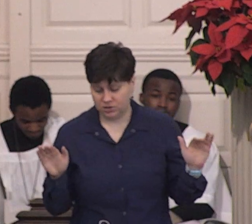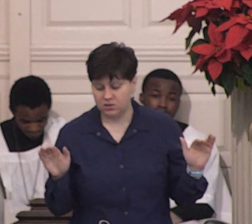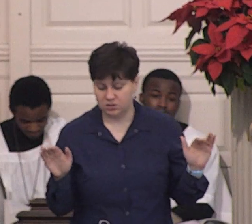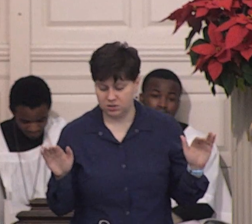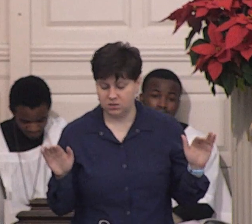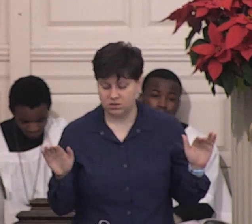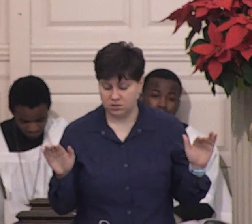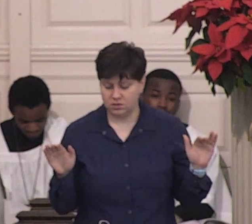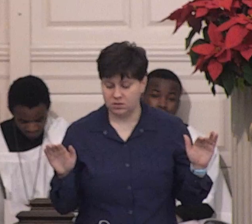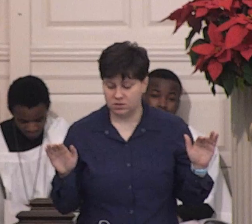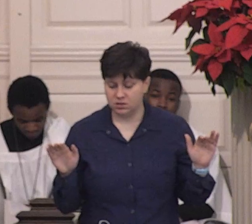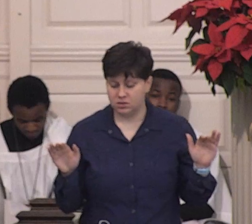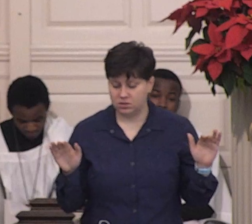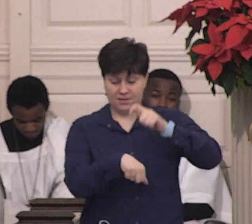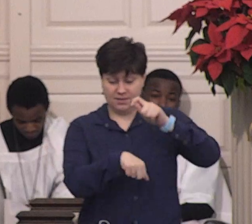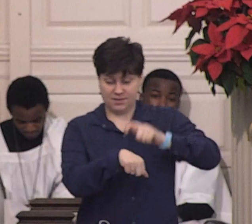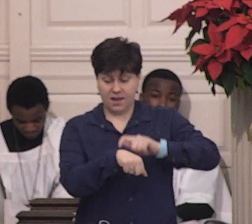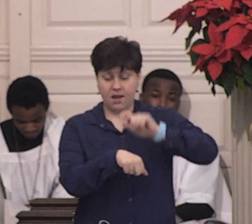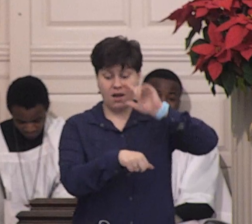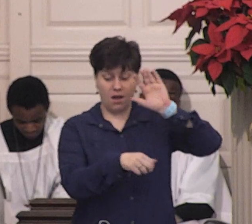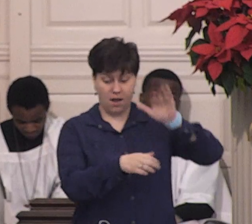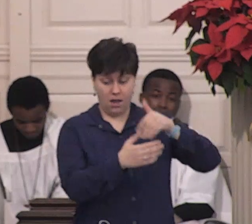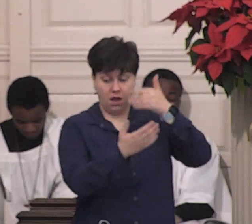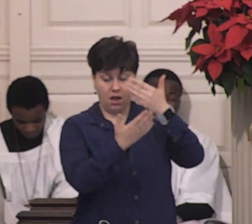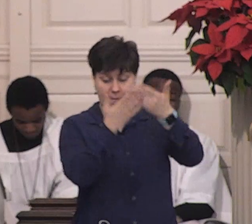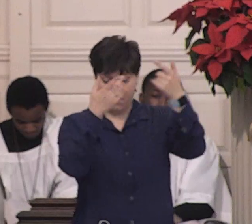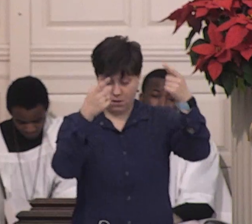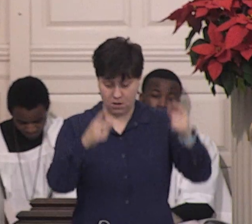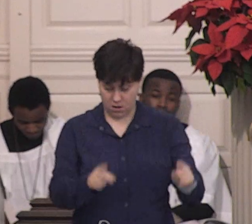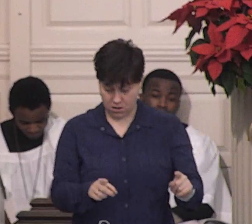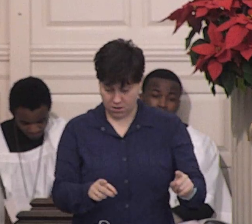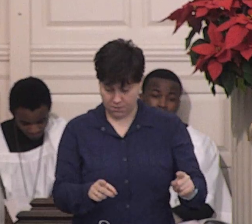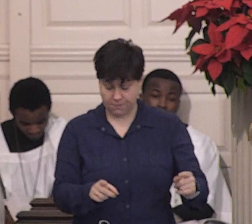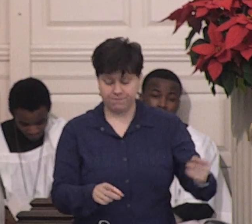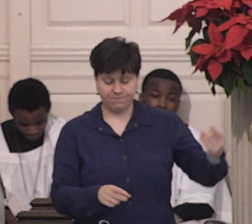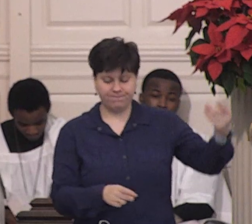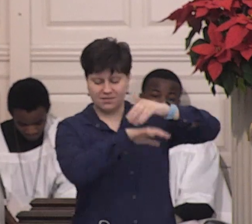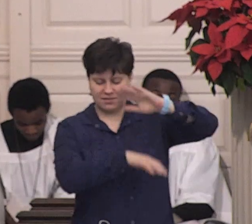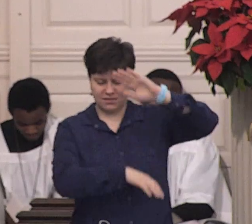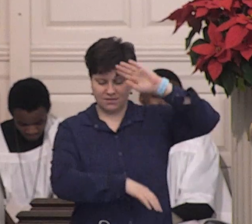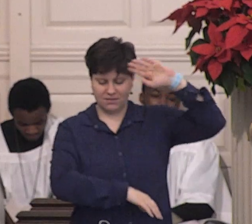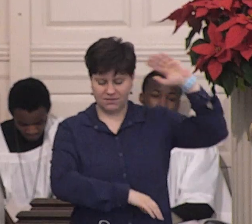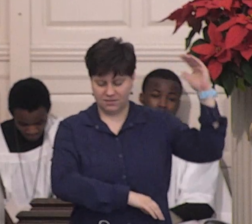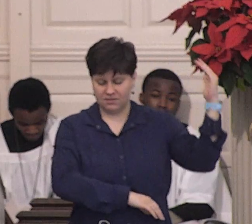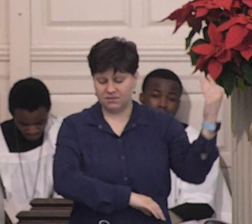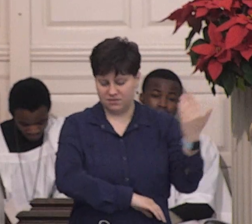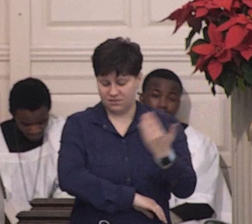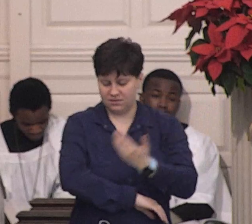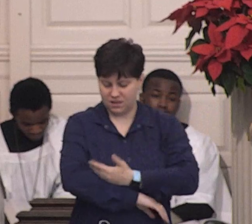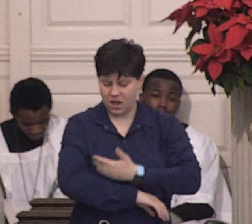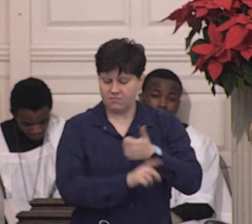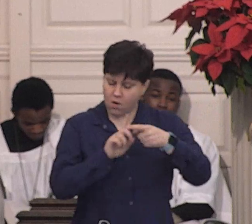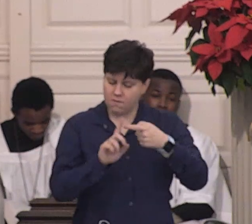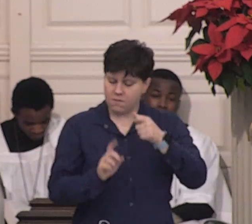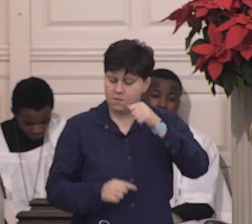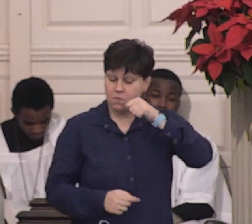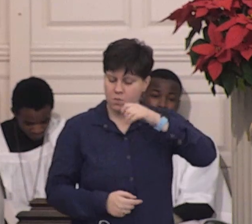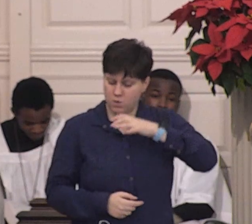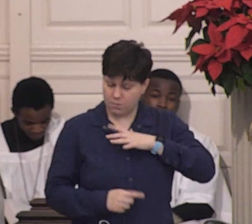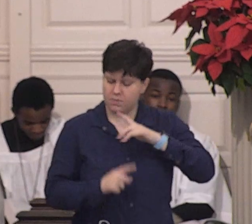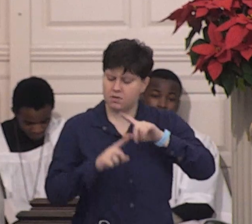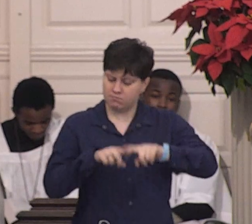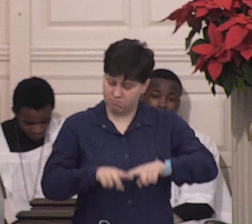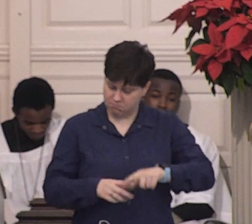when the fullness of time had come, God sent his son, born of a woman, born under the